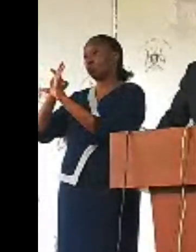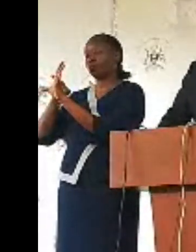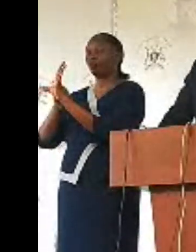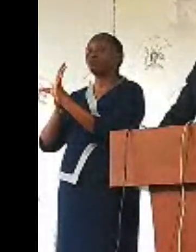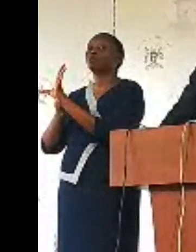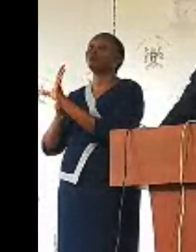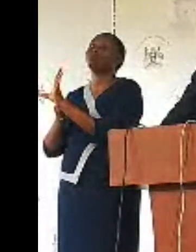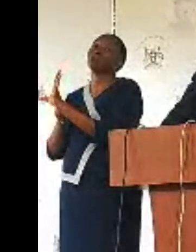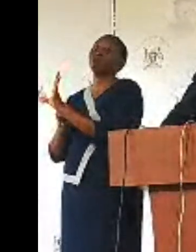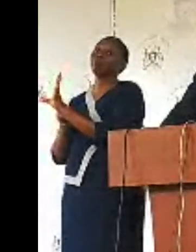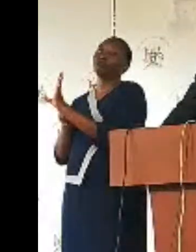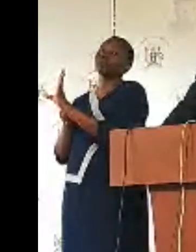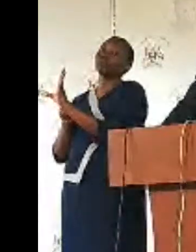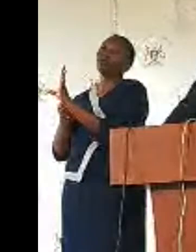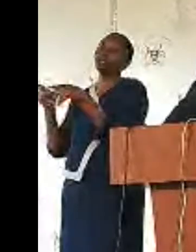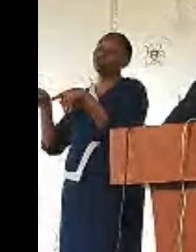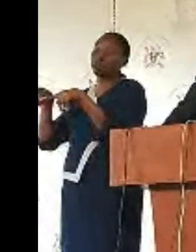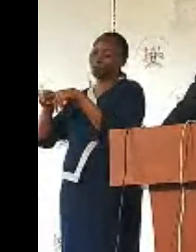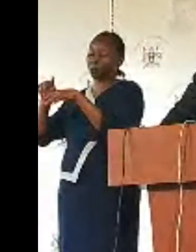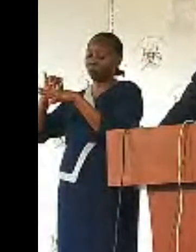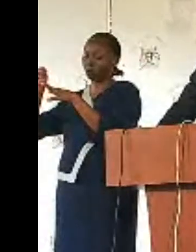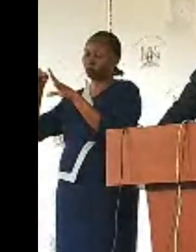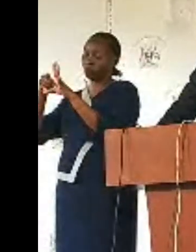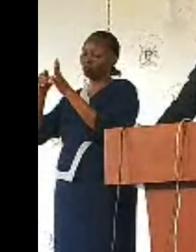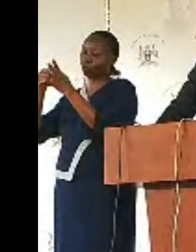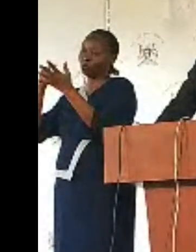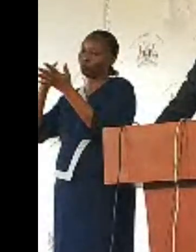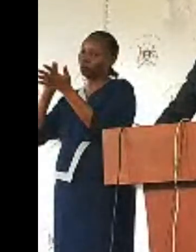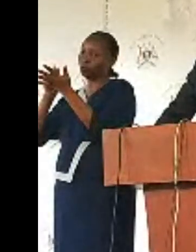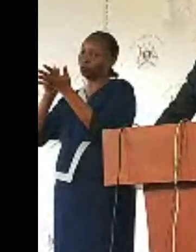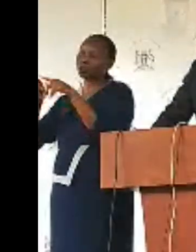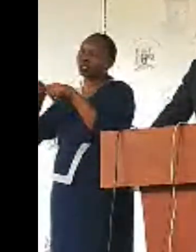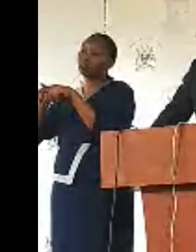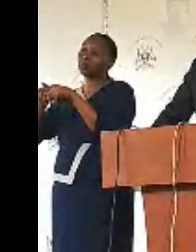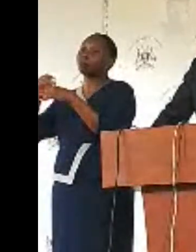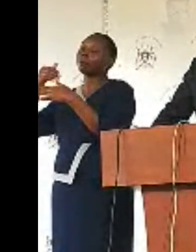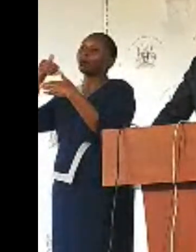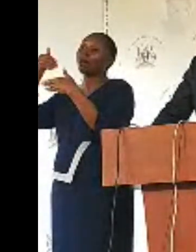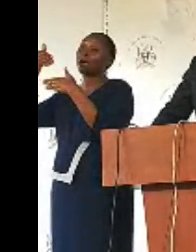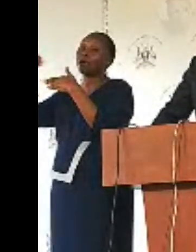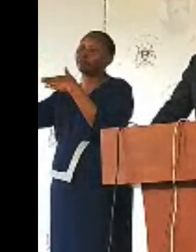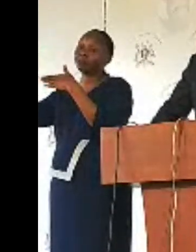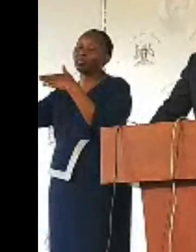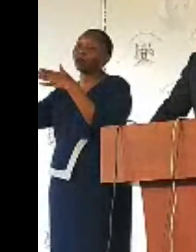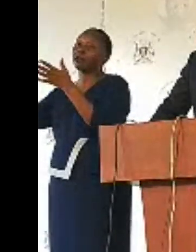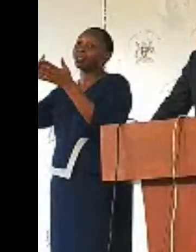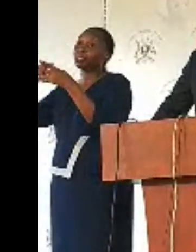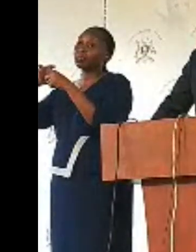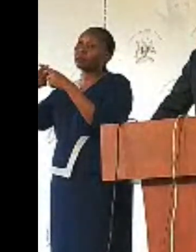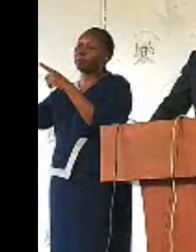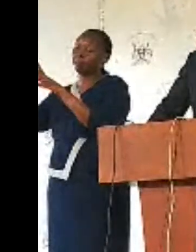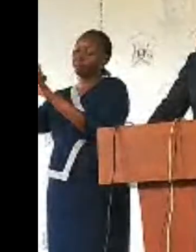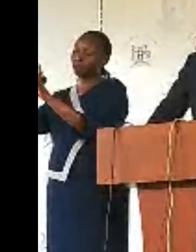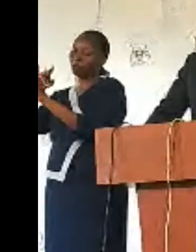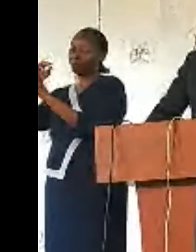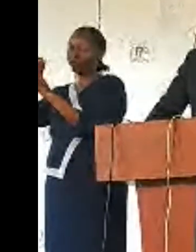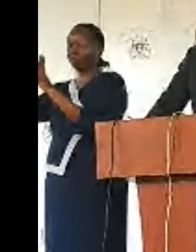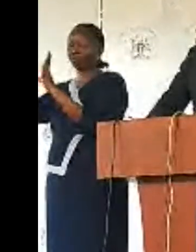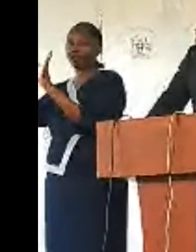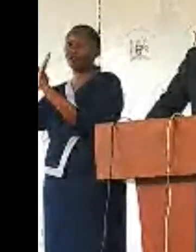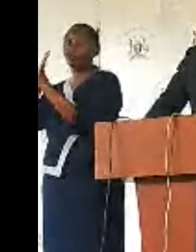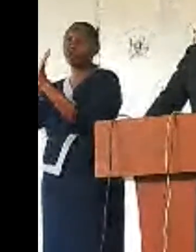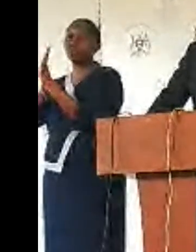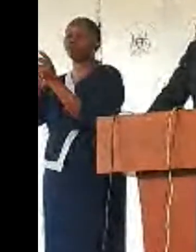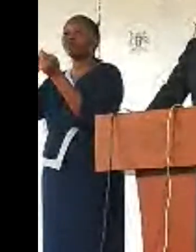Thereafter, any amendment that a school submits will attract a charge of 50,000 shillings. You